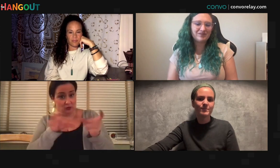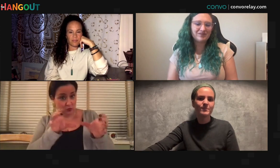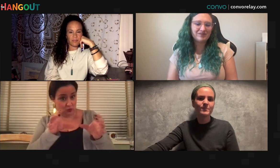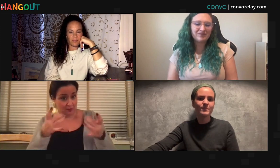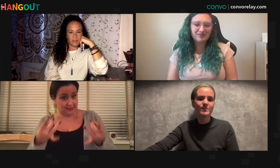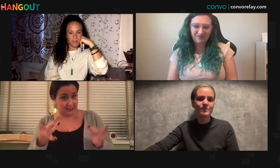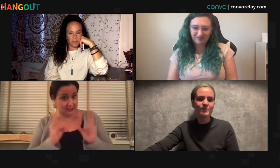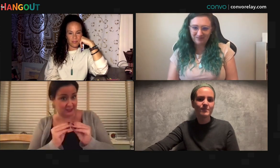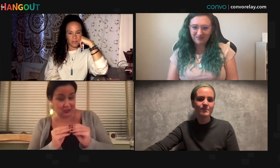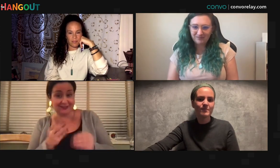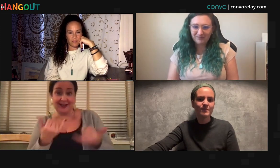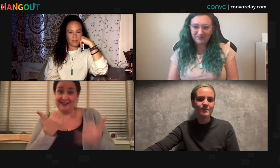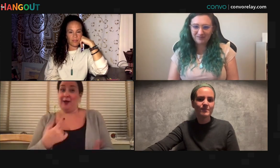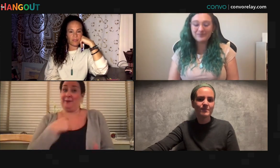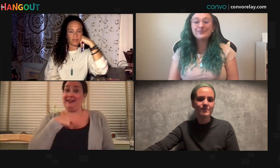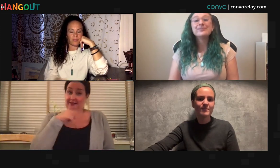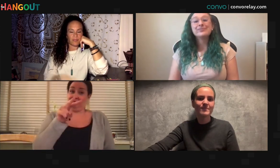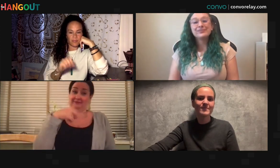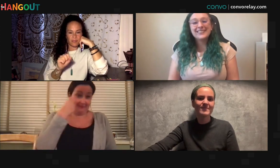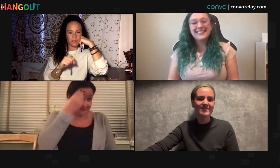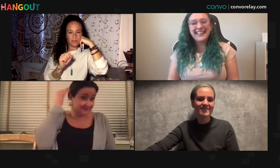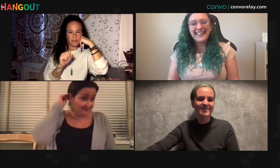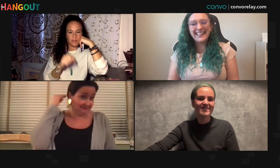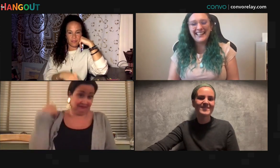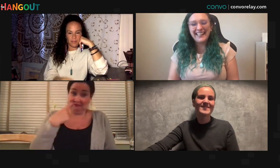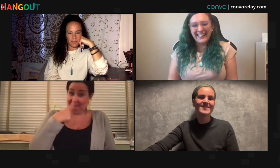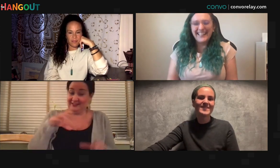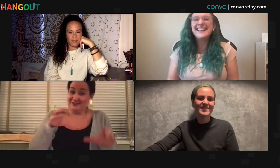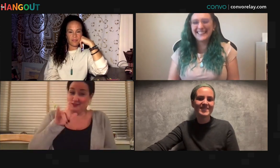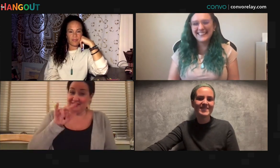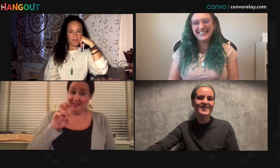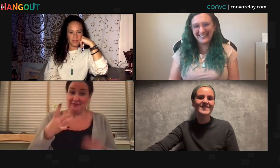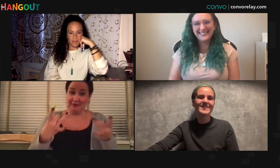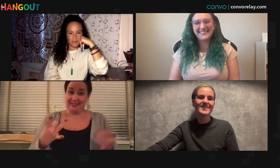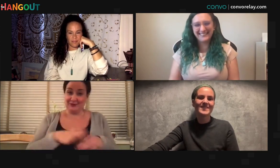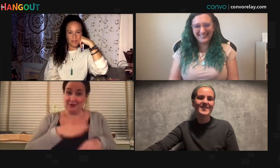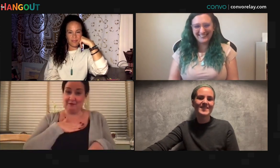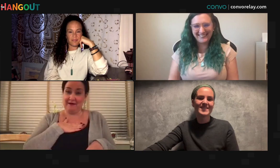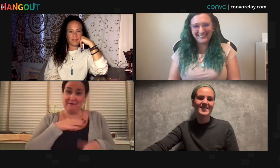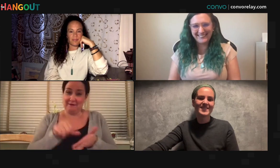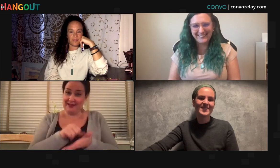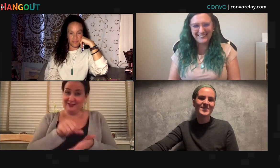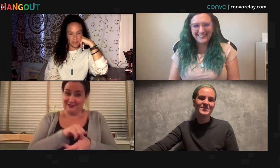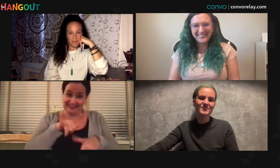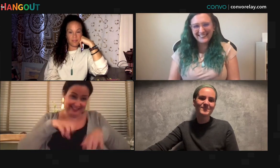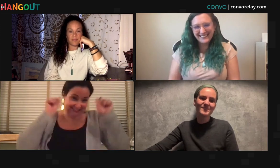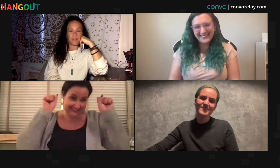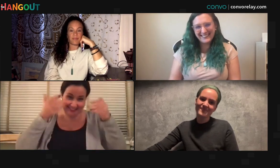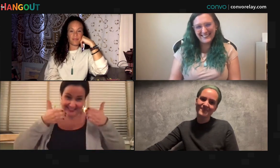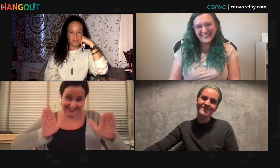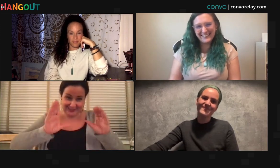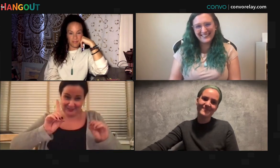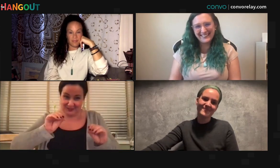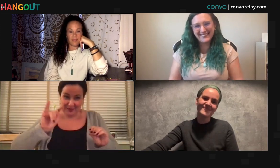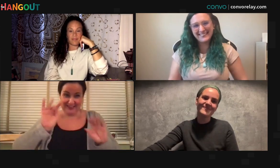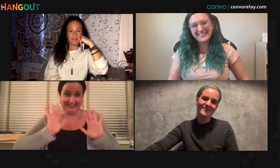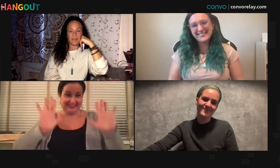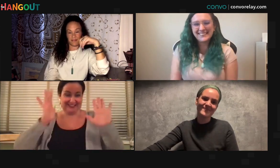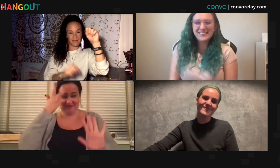person asked Stephanie if you do any meditation sessions. And I'm definitely going to keep in mind that we need to do a live meditation session.